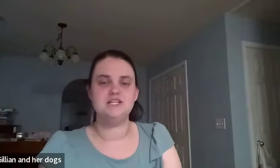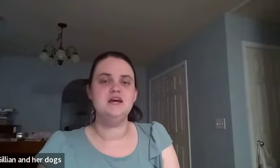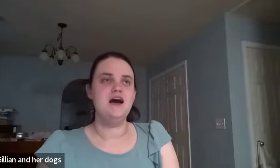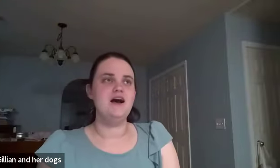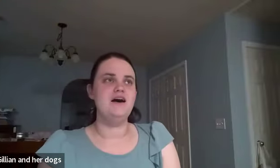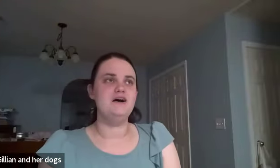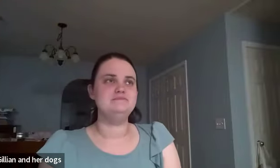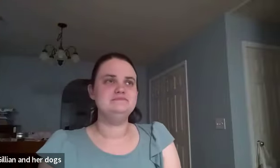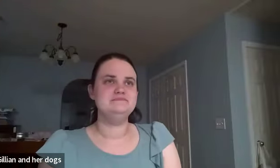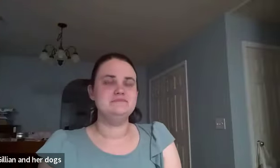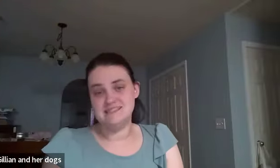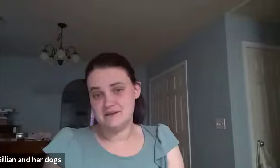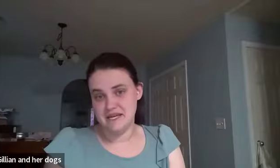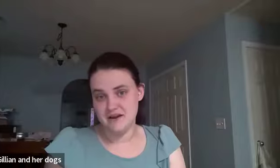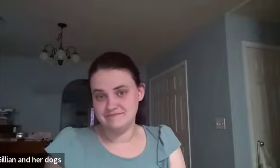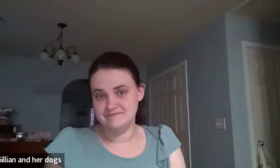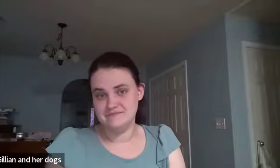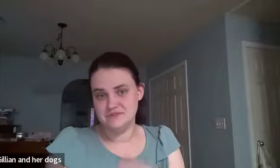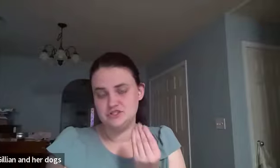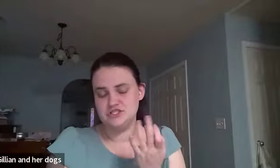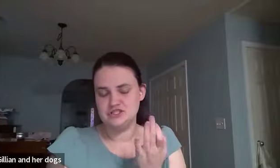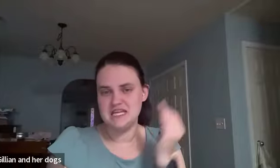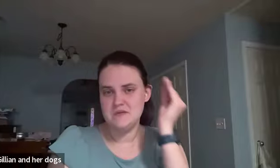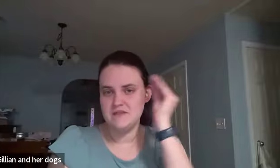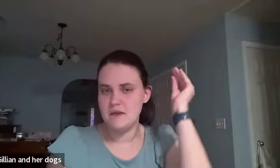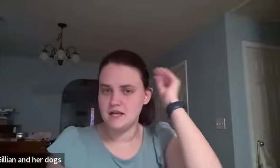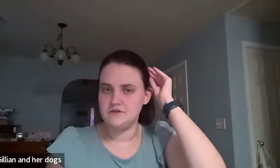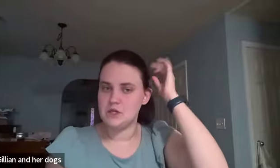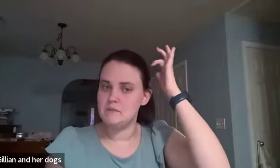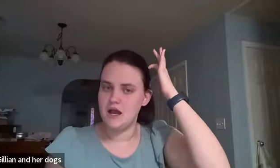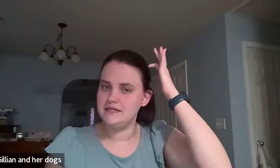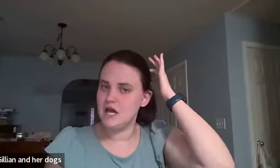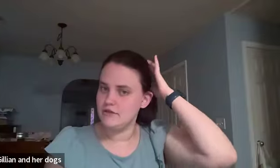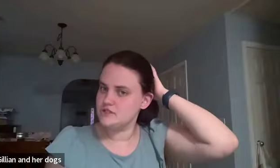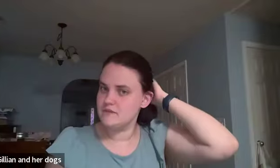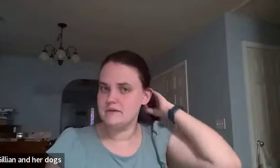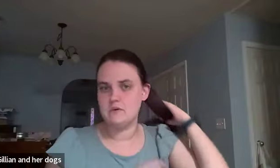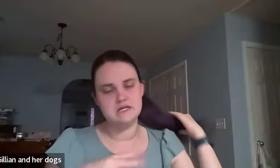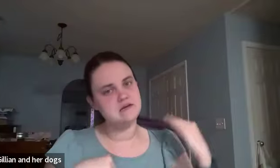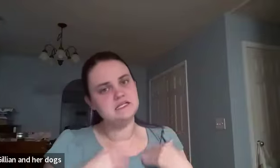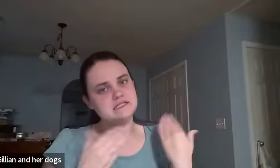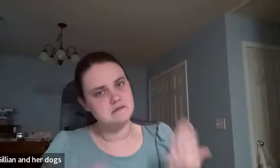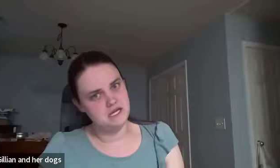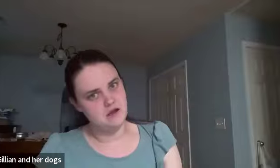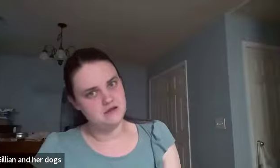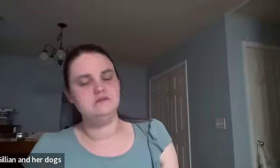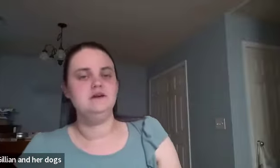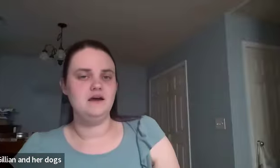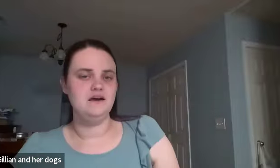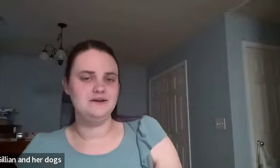catfish, um, and some may not. So just keep that in the back of your mind. Others may be more accepting, some may not.